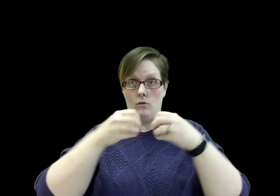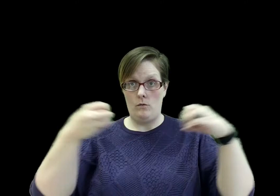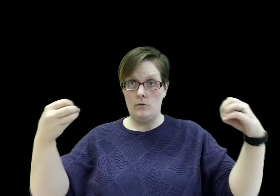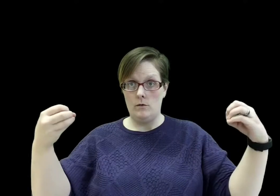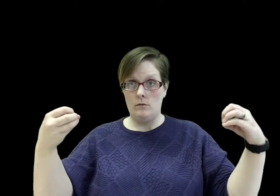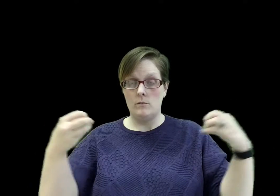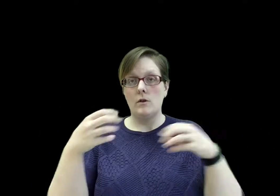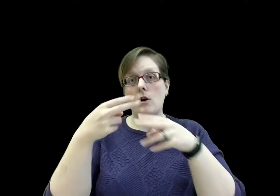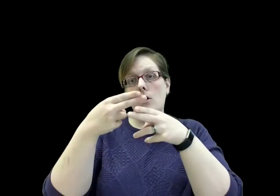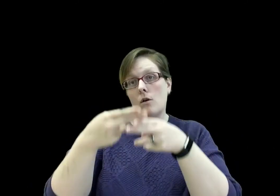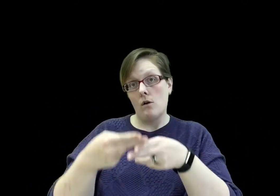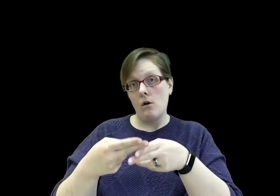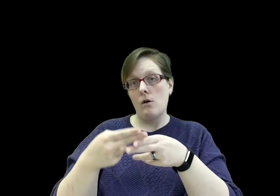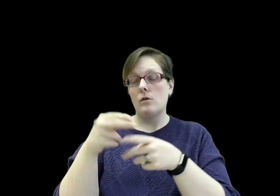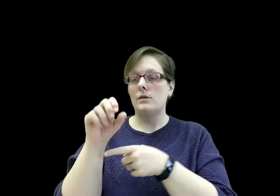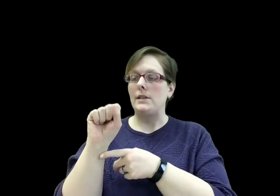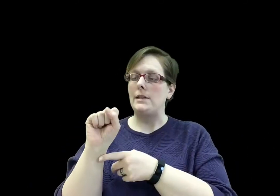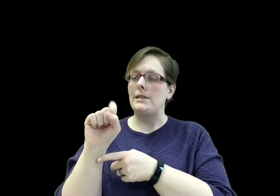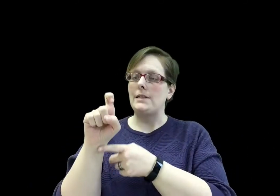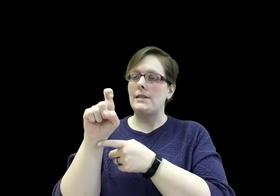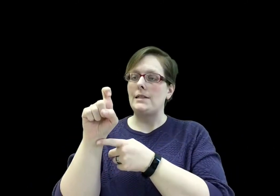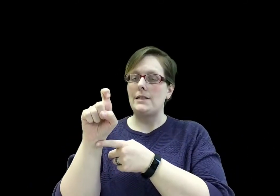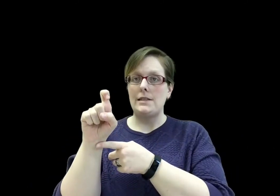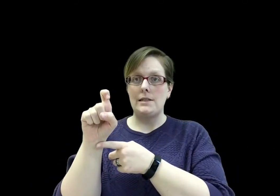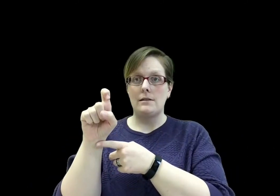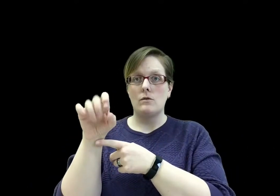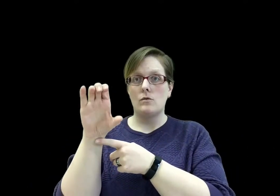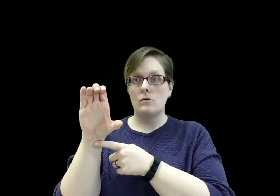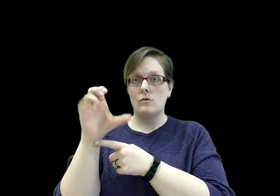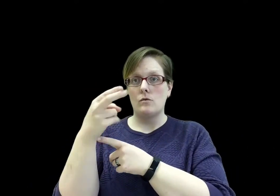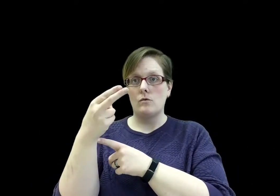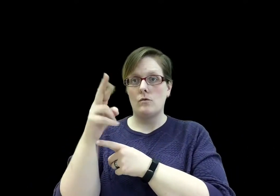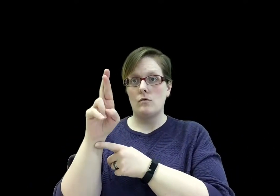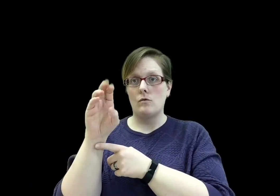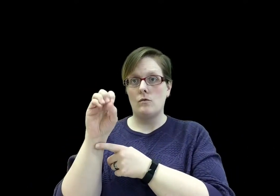Y chromosomes are called the sex chromosome.